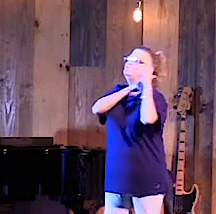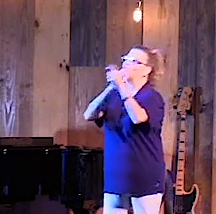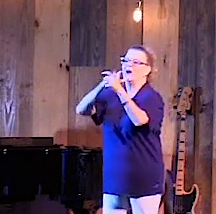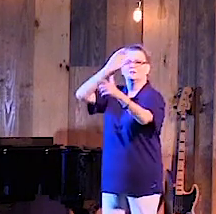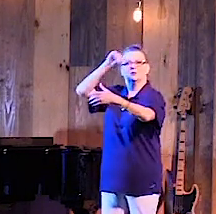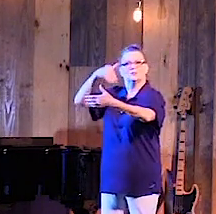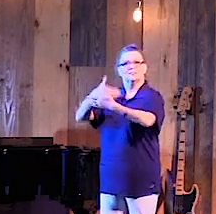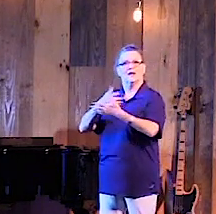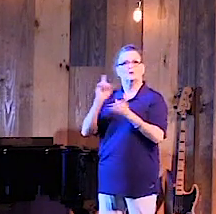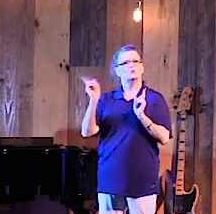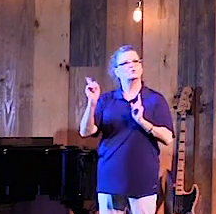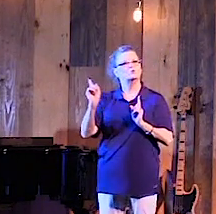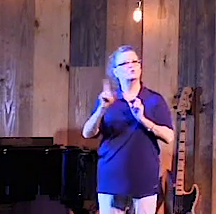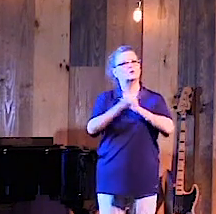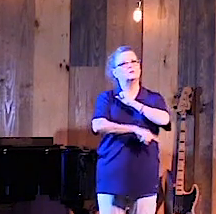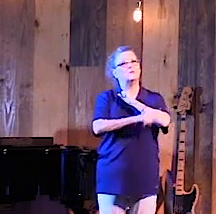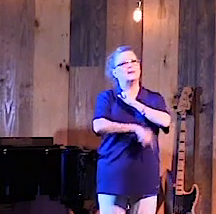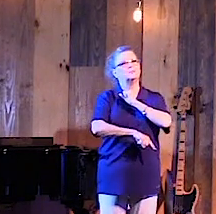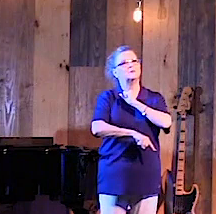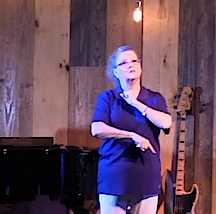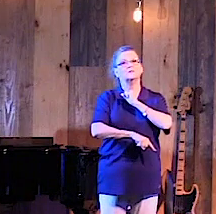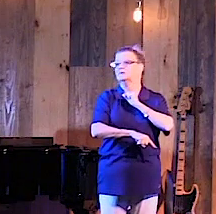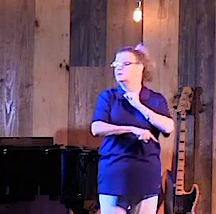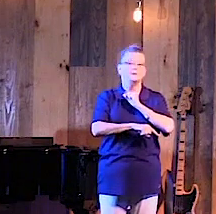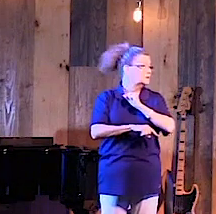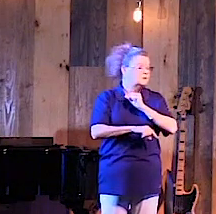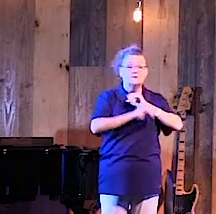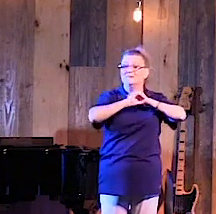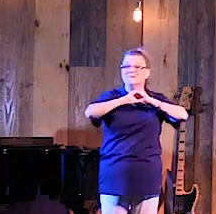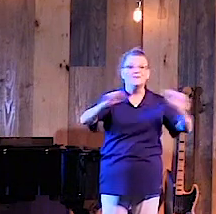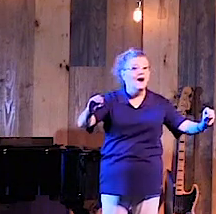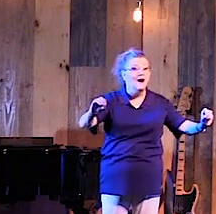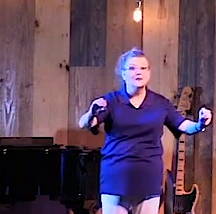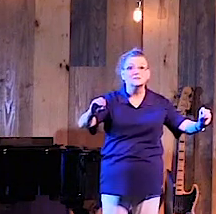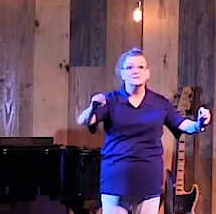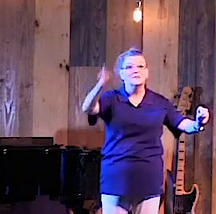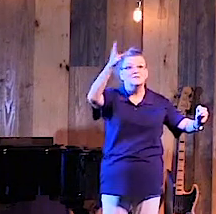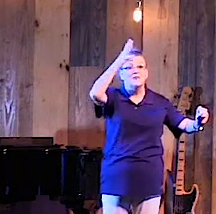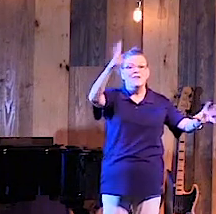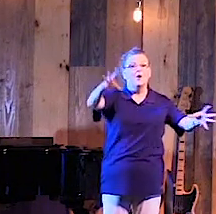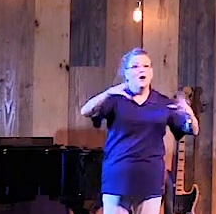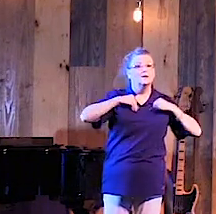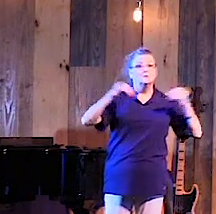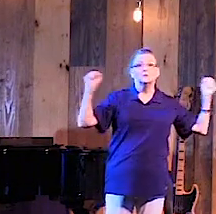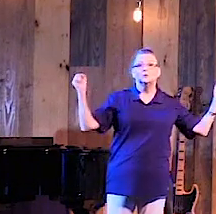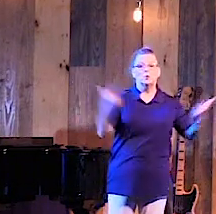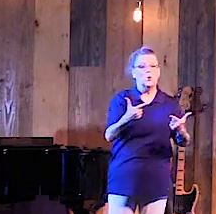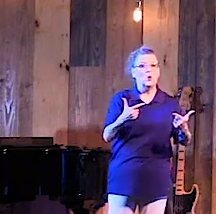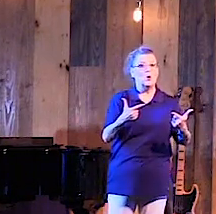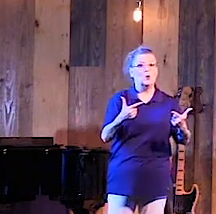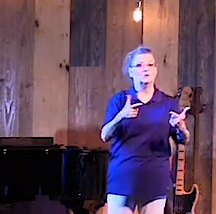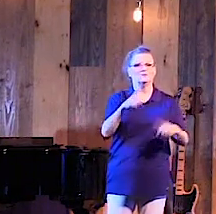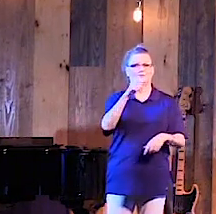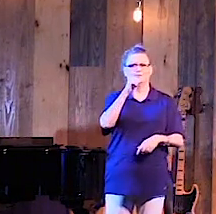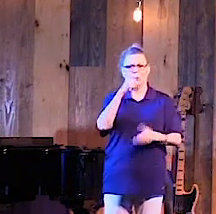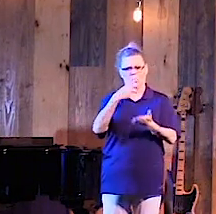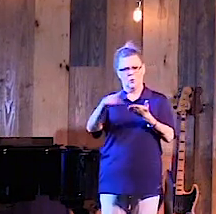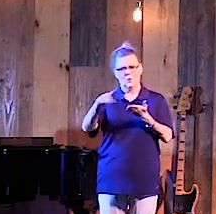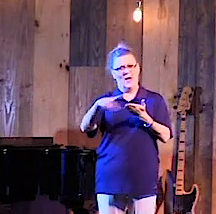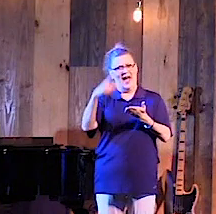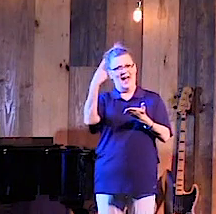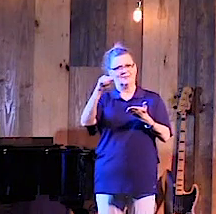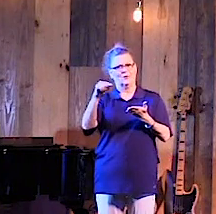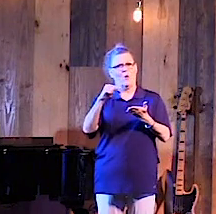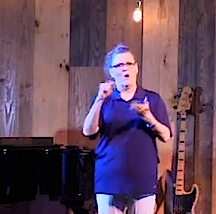punishment in this text? There's not a drop of it because the father absorbs it all. I mean, who pays for the reckless living